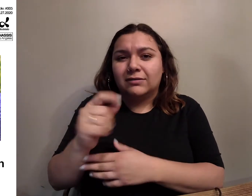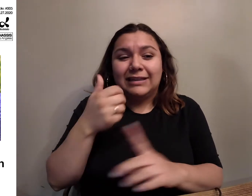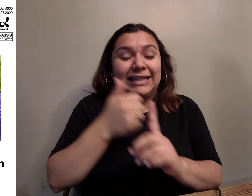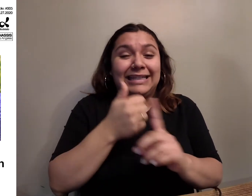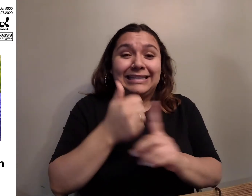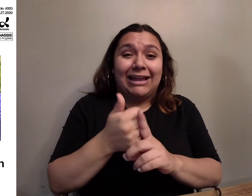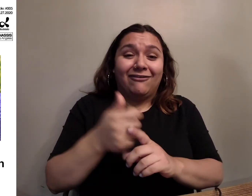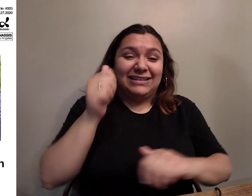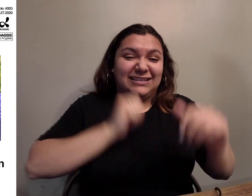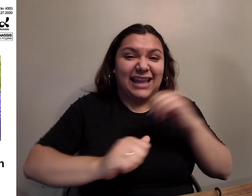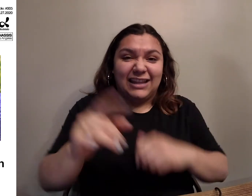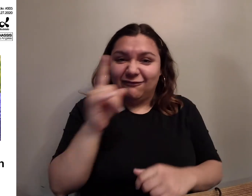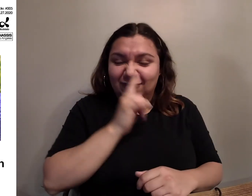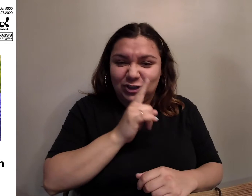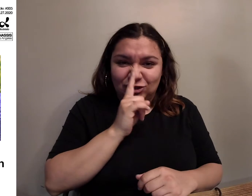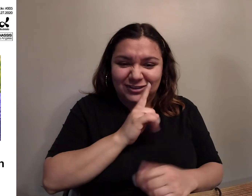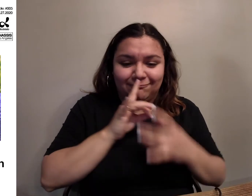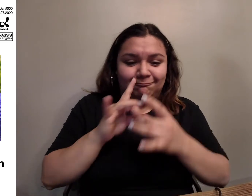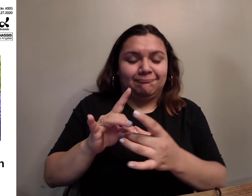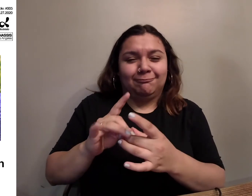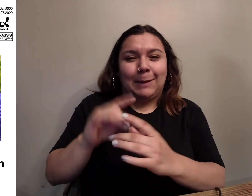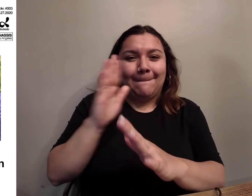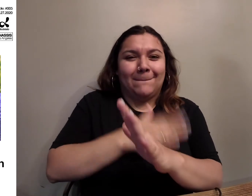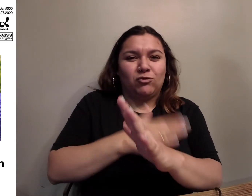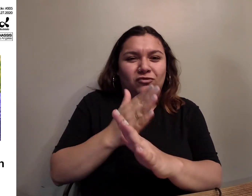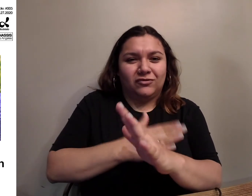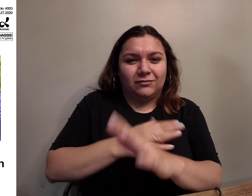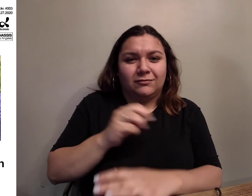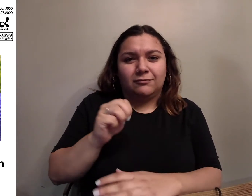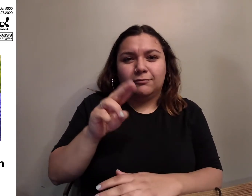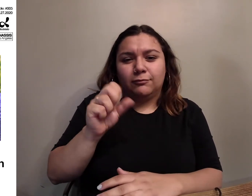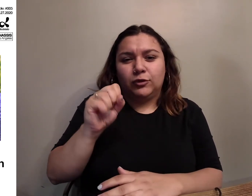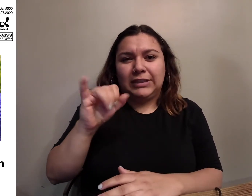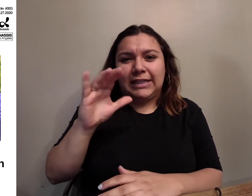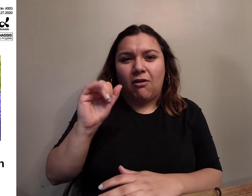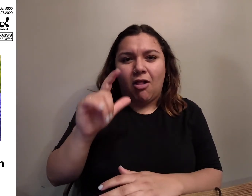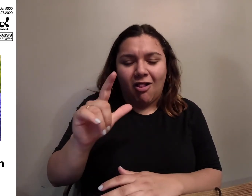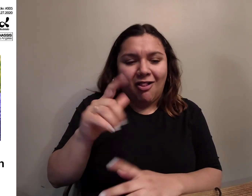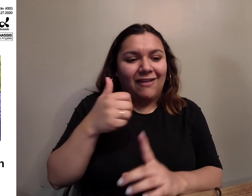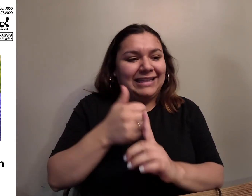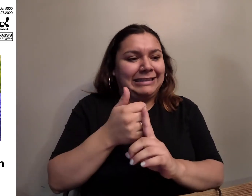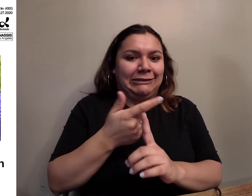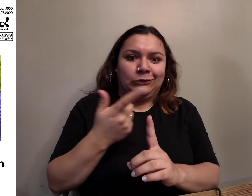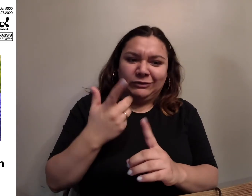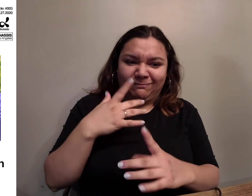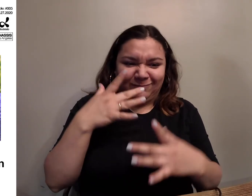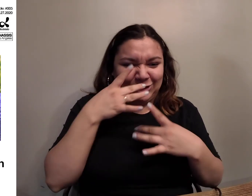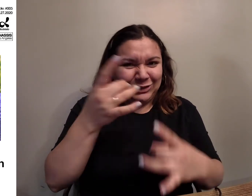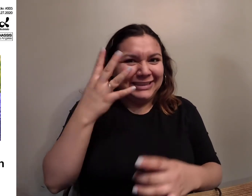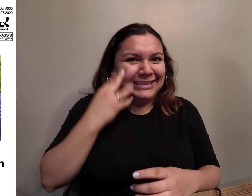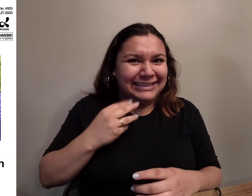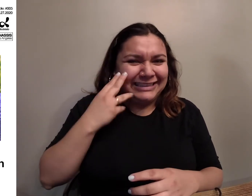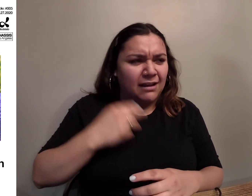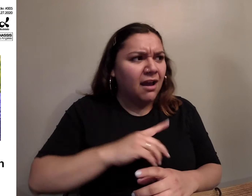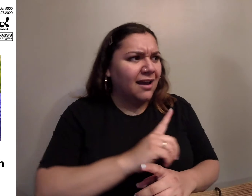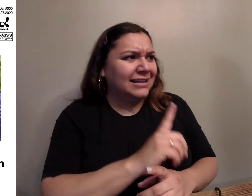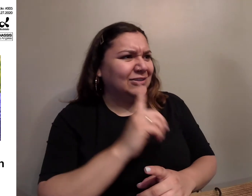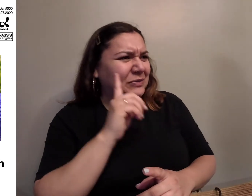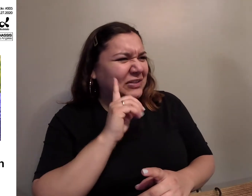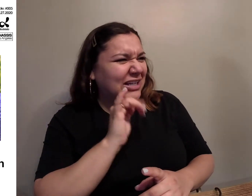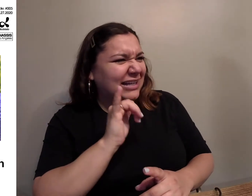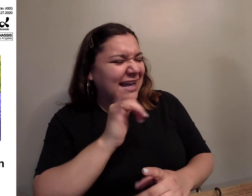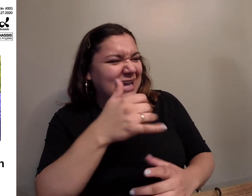musical, and it was an adventure of an experience. It sounds like a